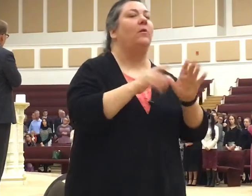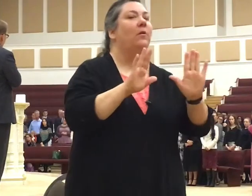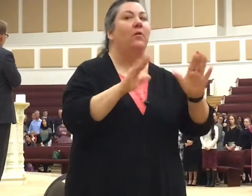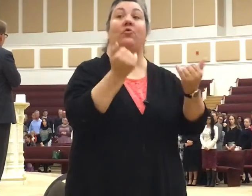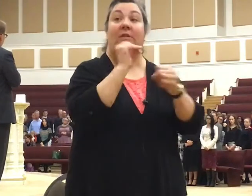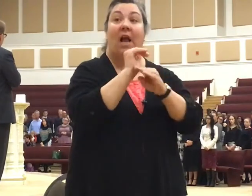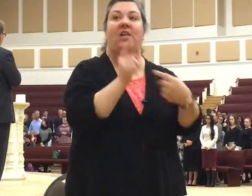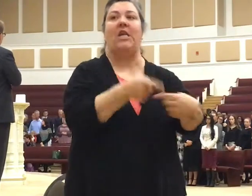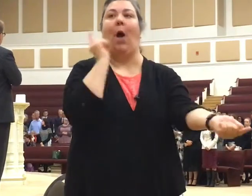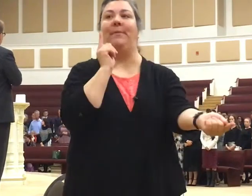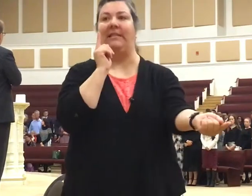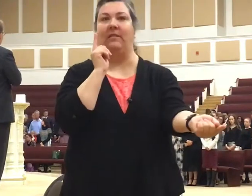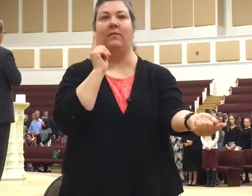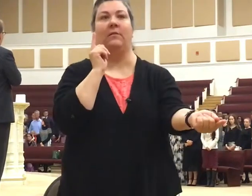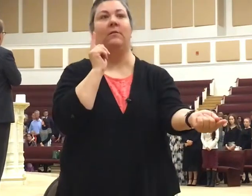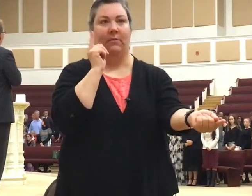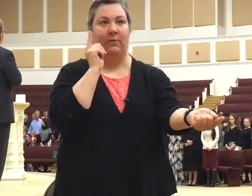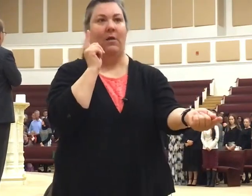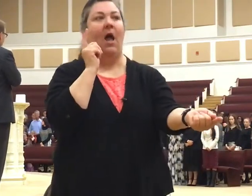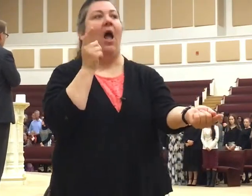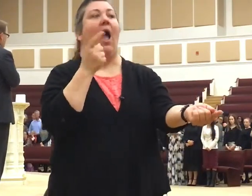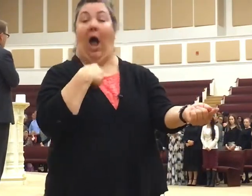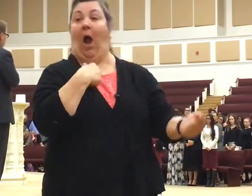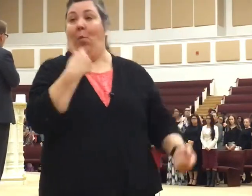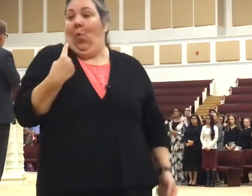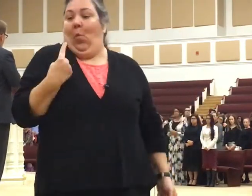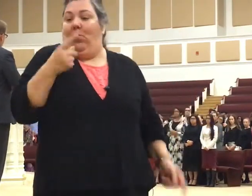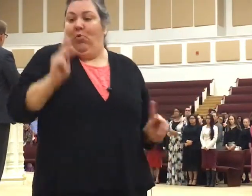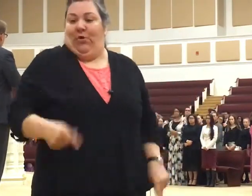tonight. Because I'm one guy.